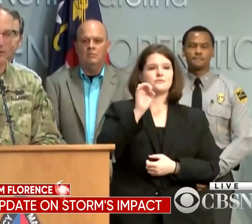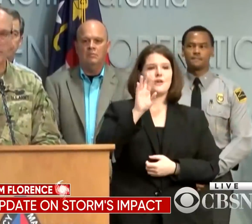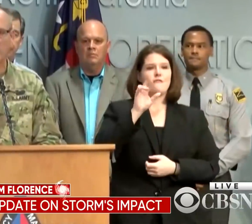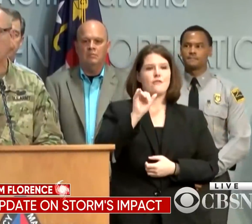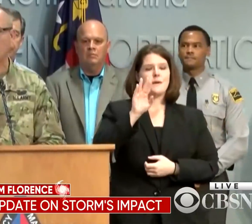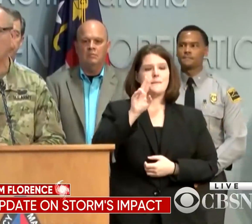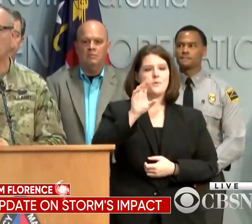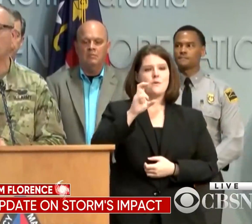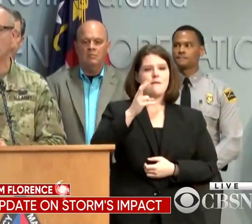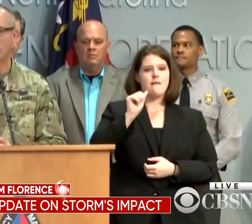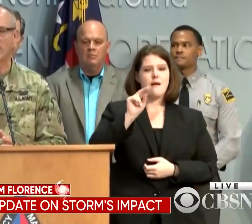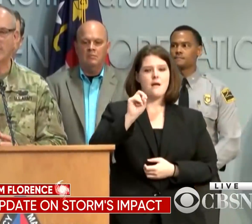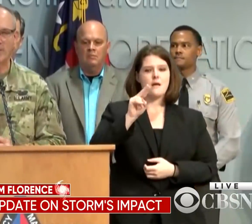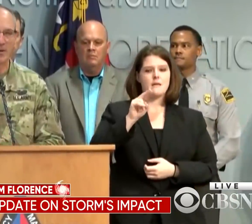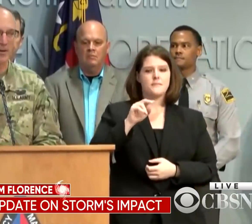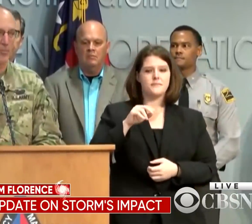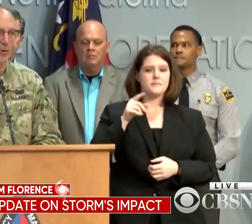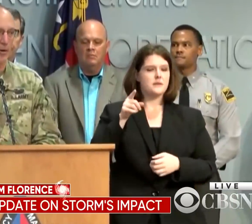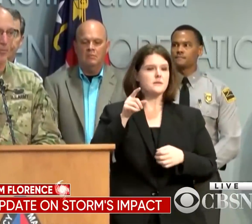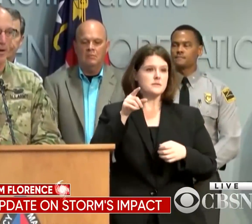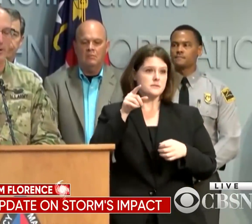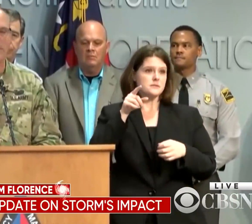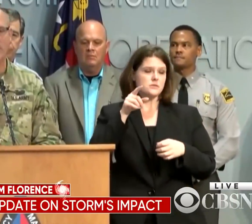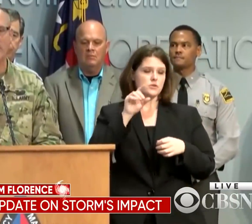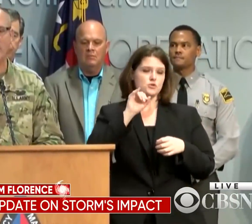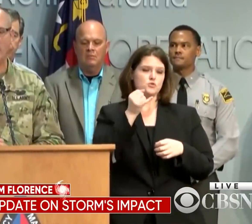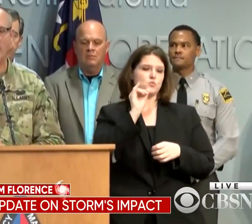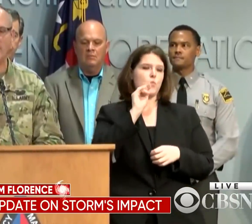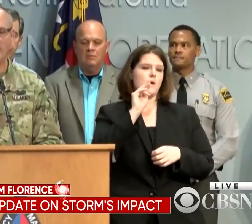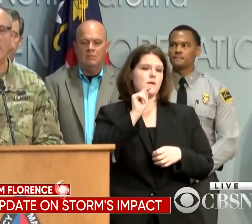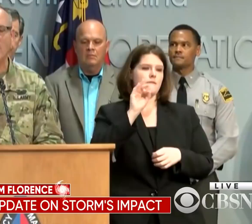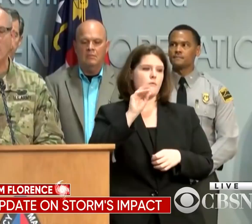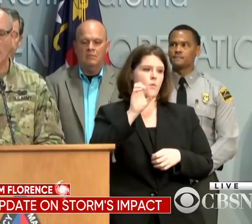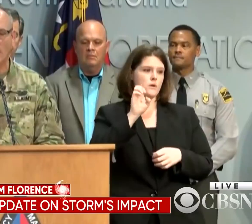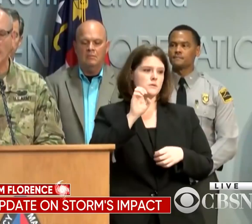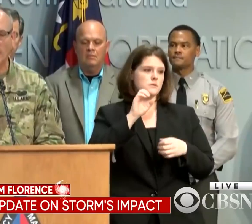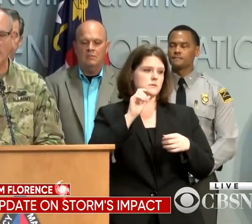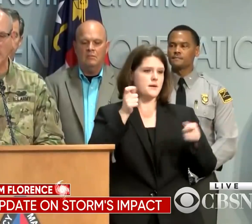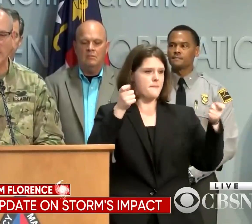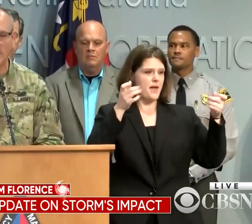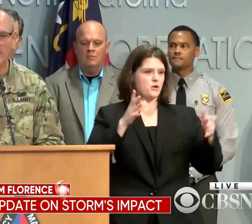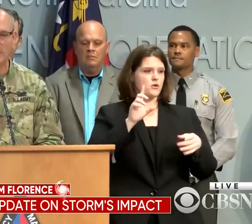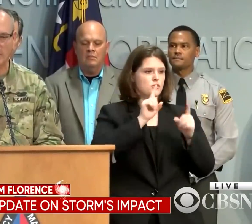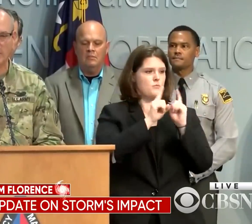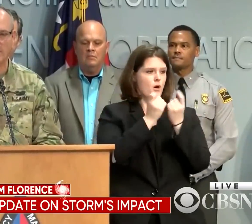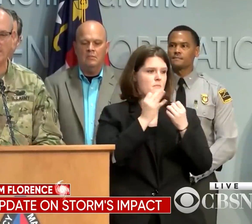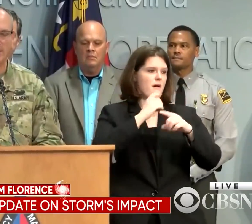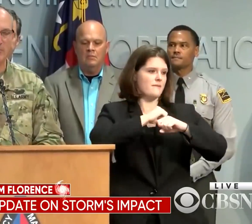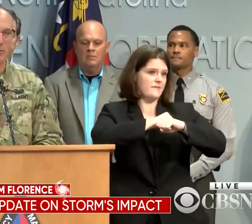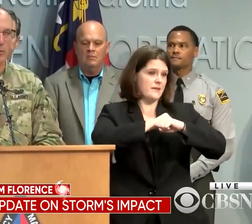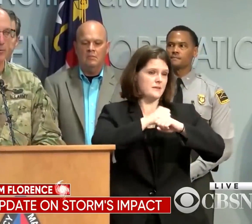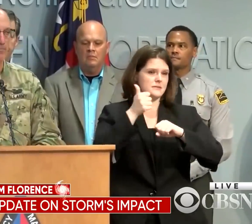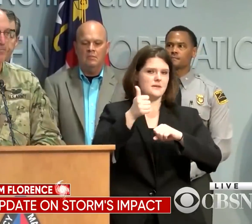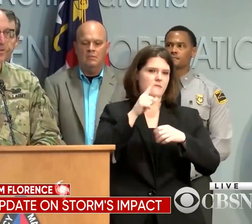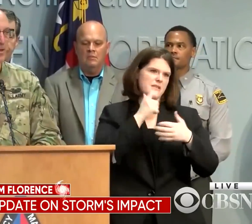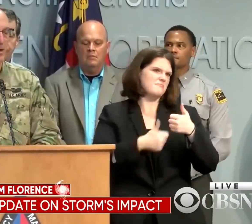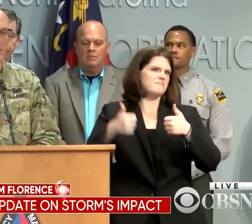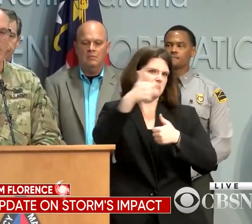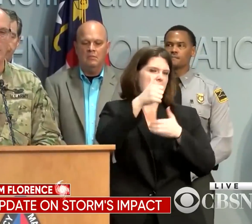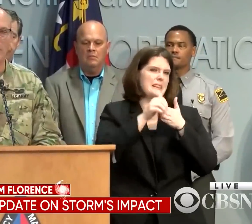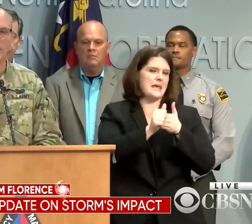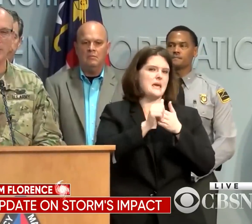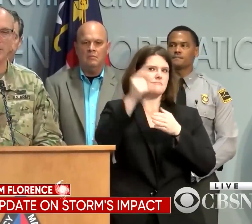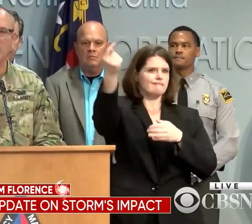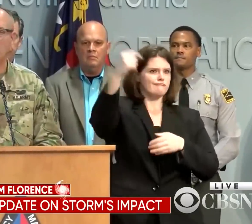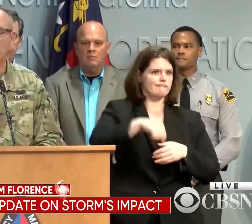here with us, Joint Forces Land Component Commander, the Department of Defense lead agency, if you will, here